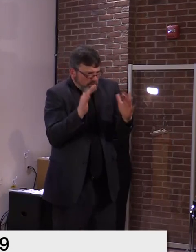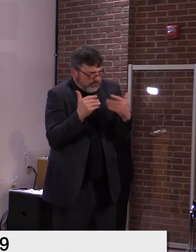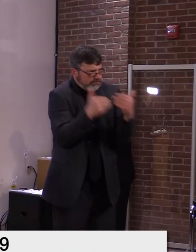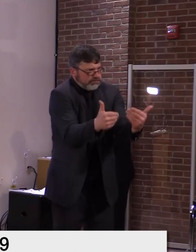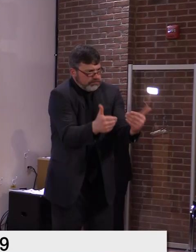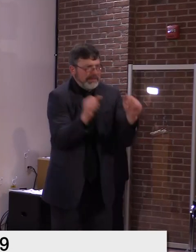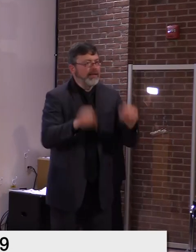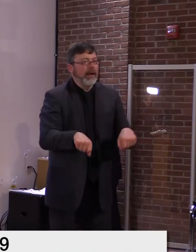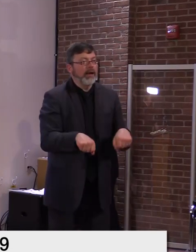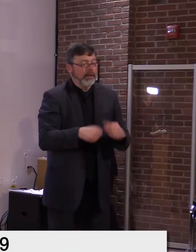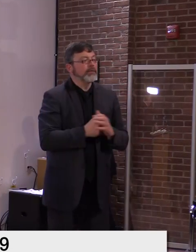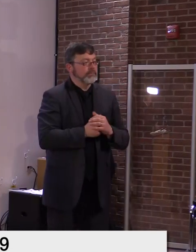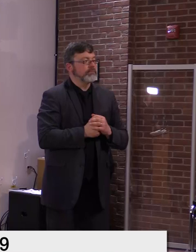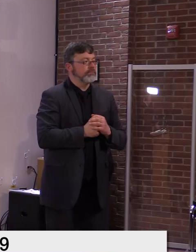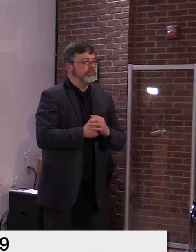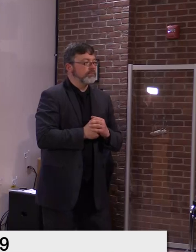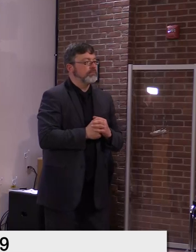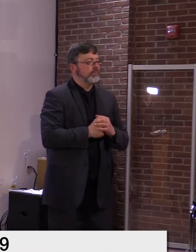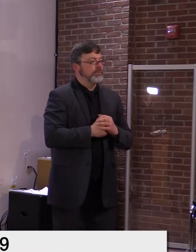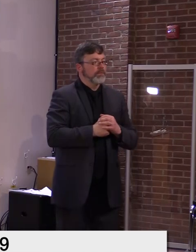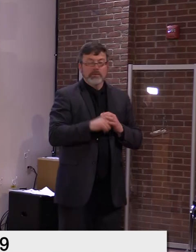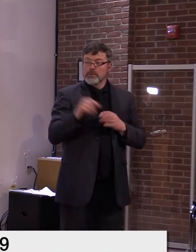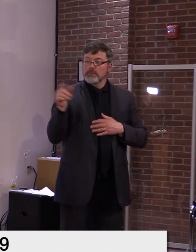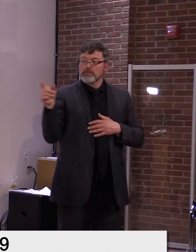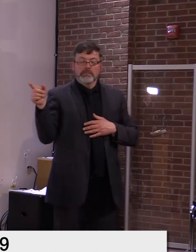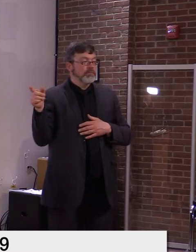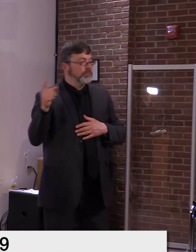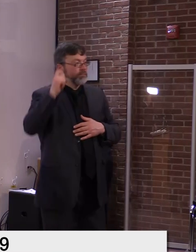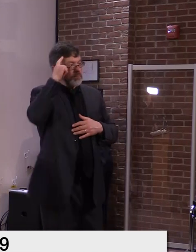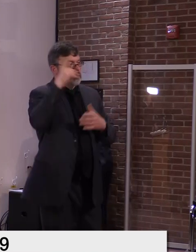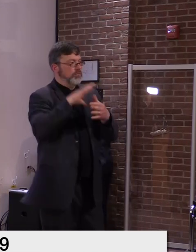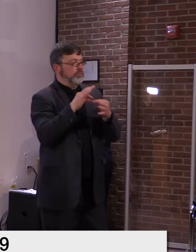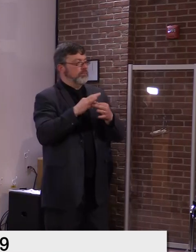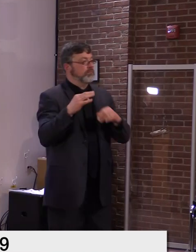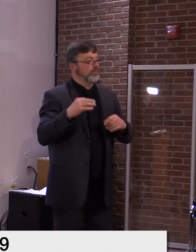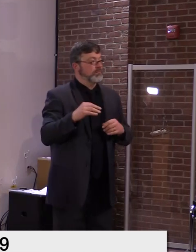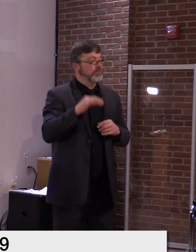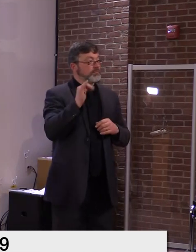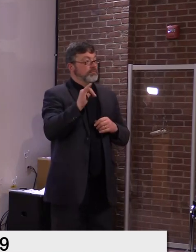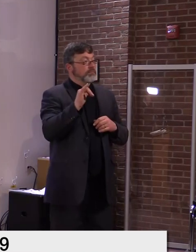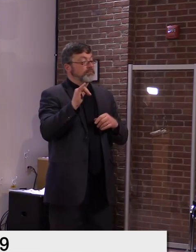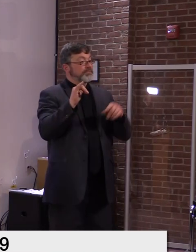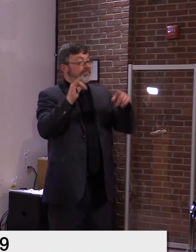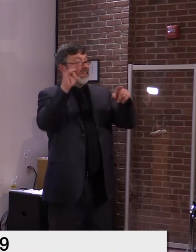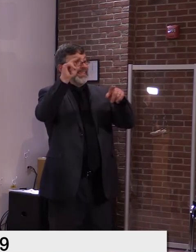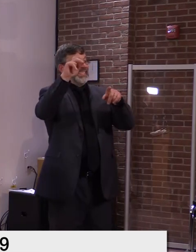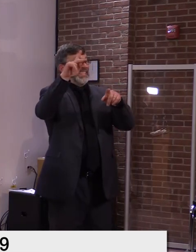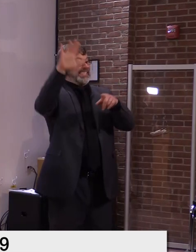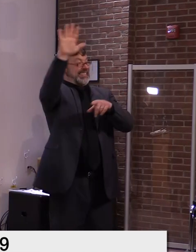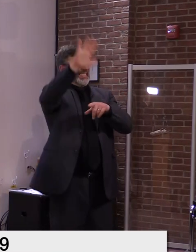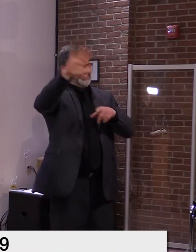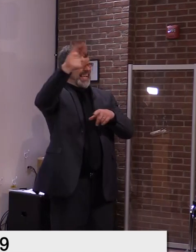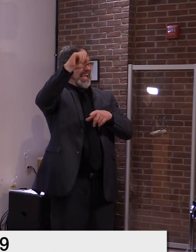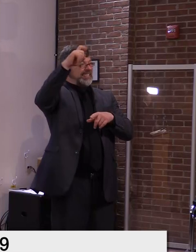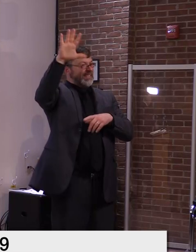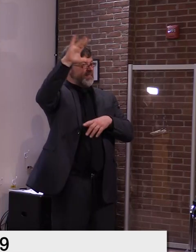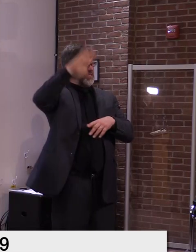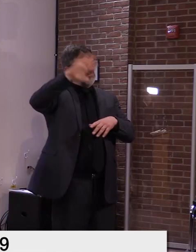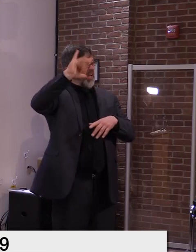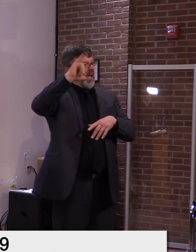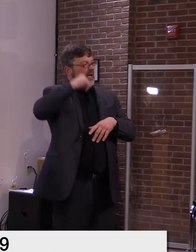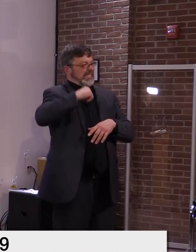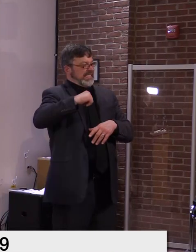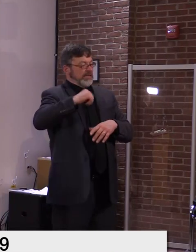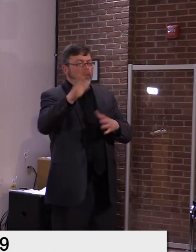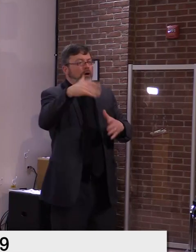on Tuesday, and there seems to be a little resistance up in the northeast part of our state. But I'd ask them to reflect